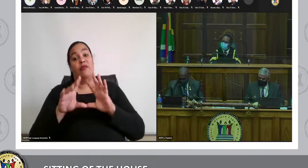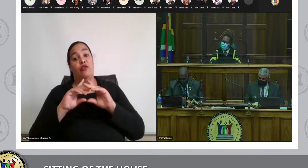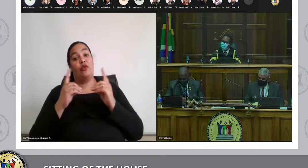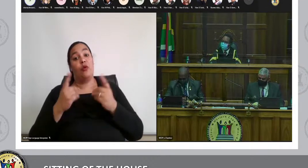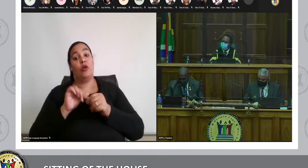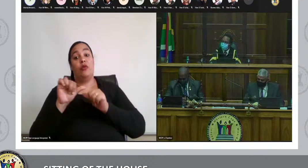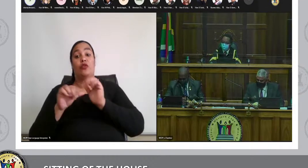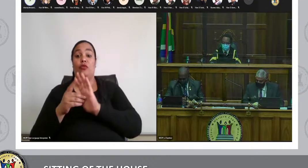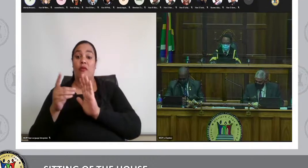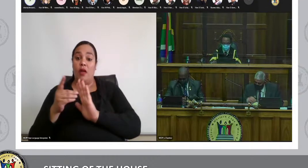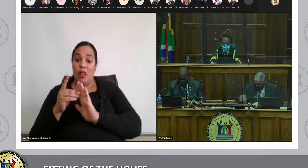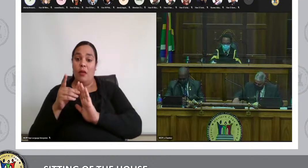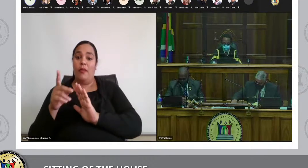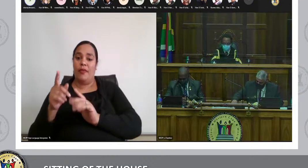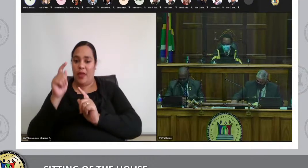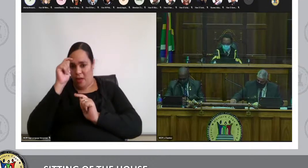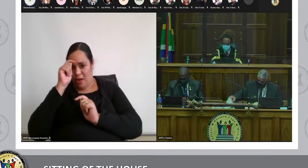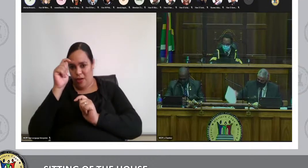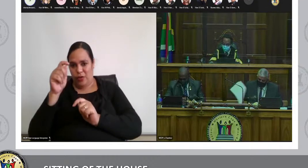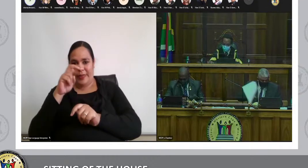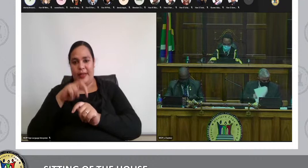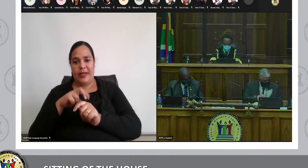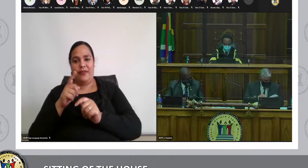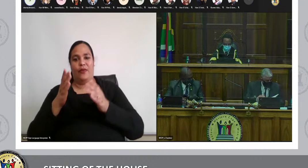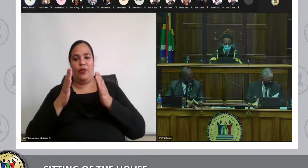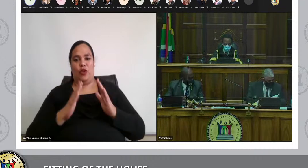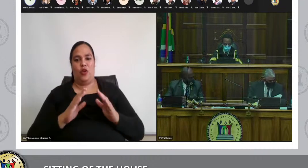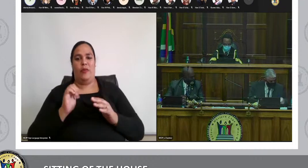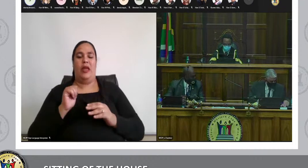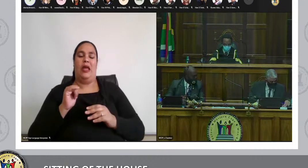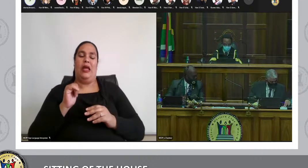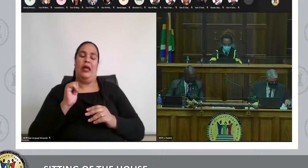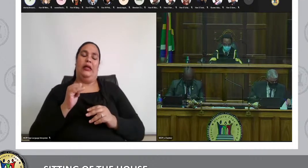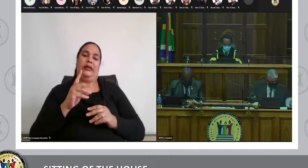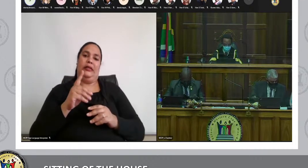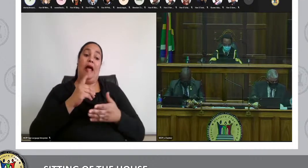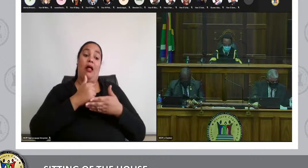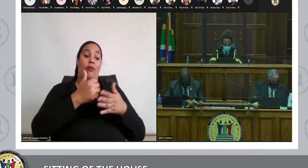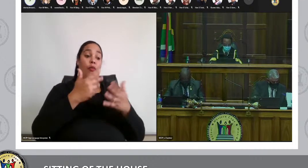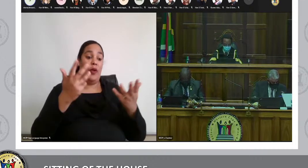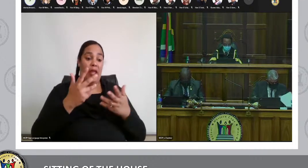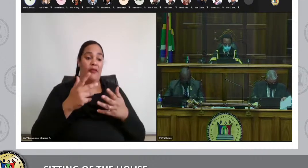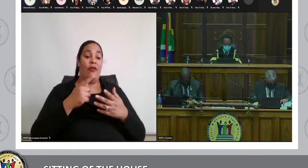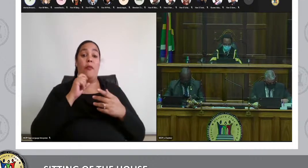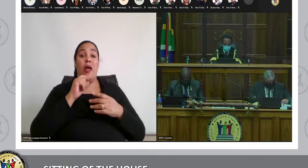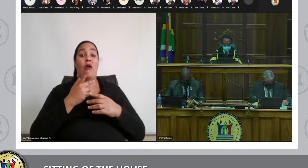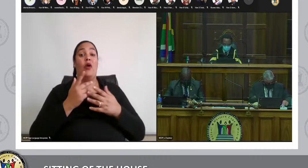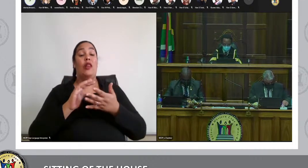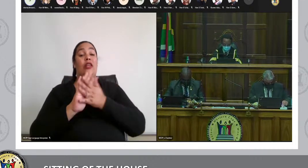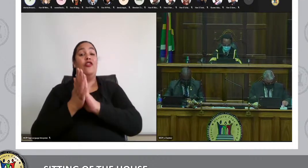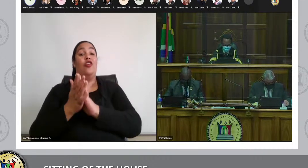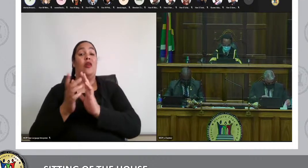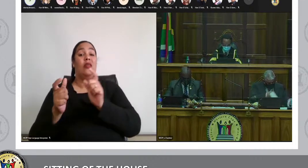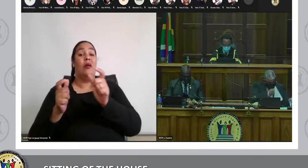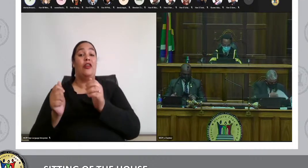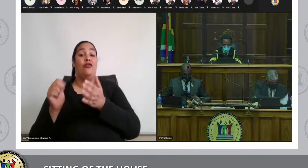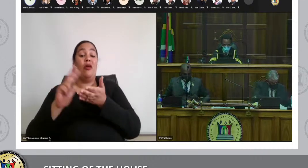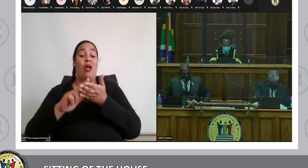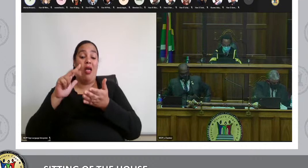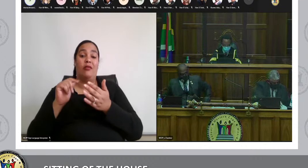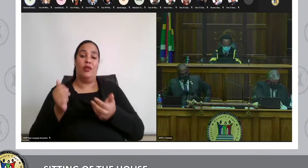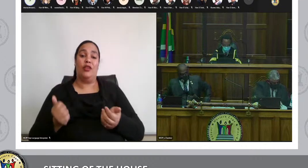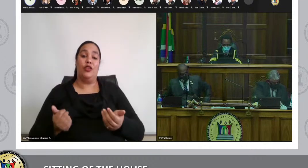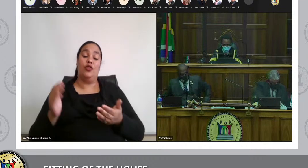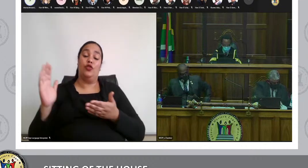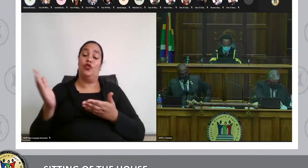of Social Development has acknowledged the need for humanitarian aid since the initial announcement of the Disaster Management Act and introduced a